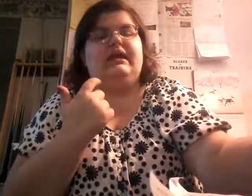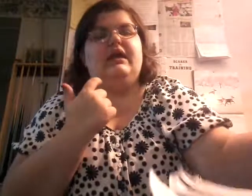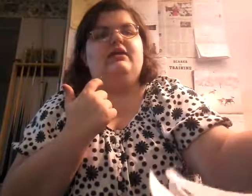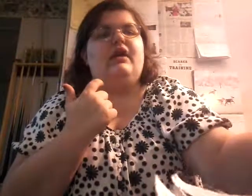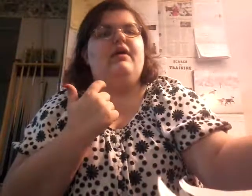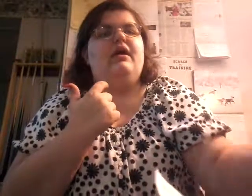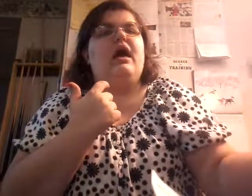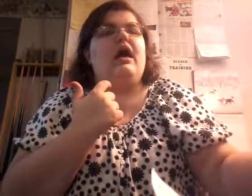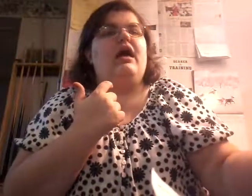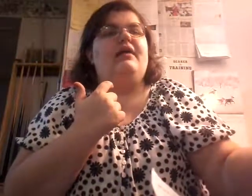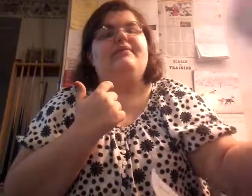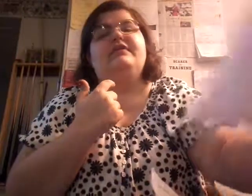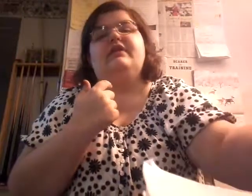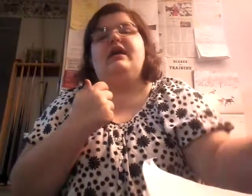it, So like,